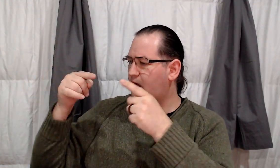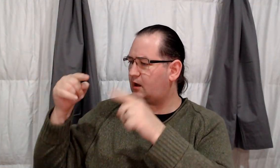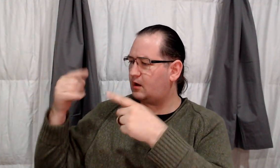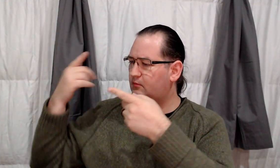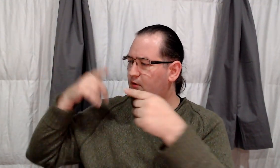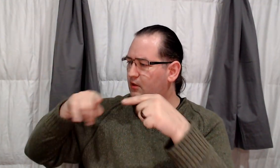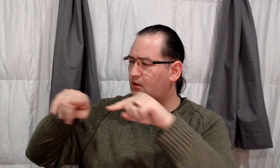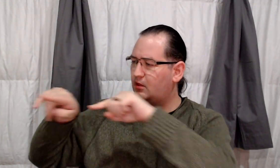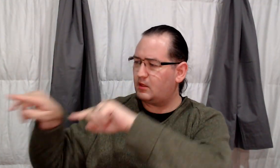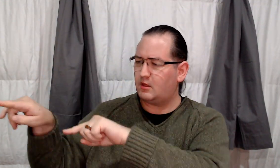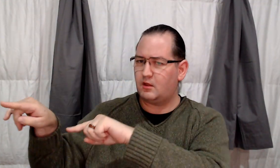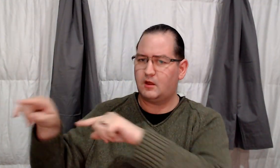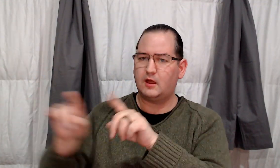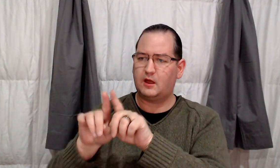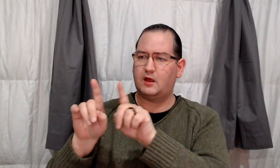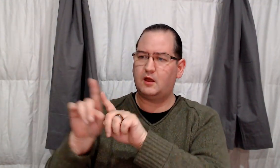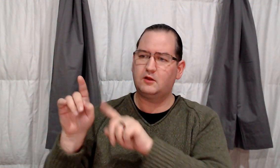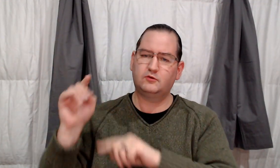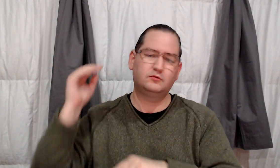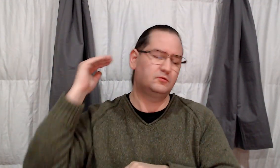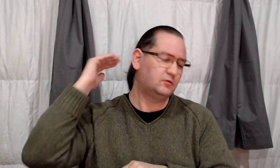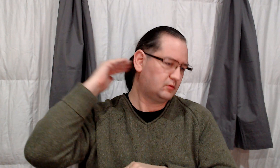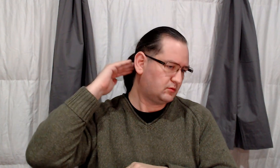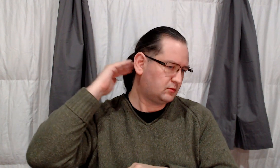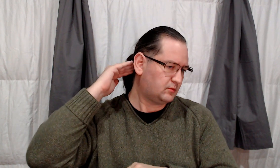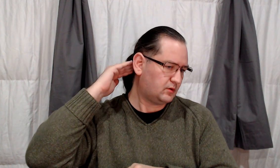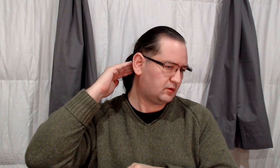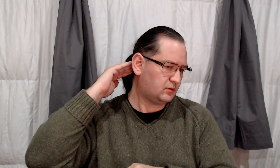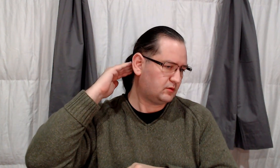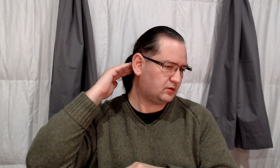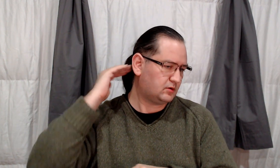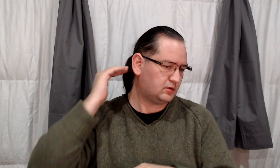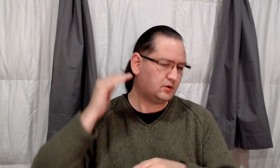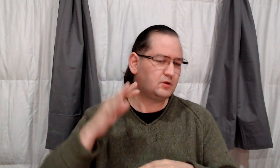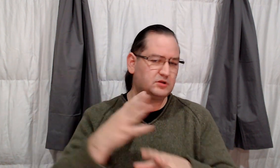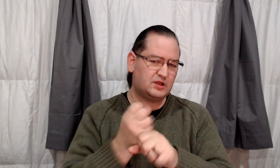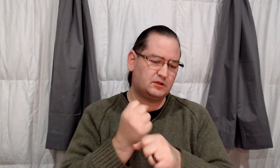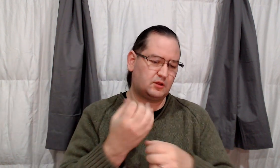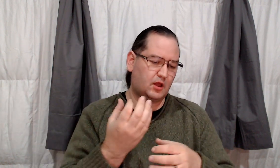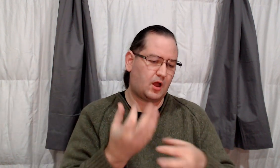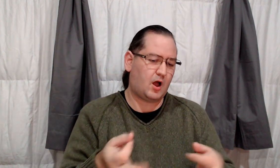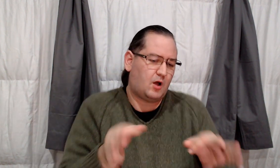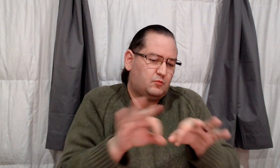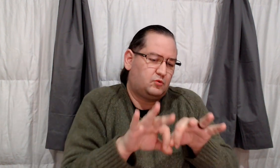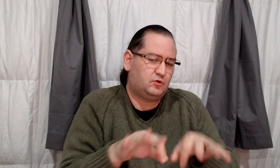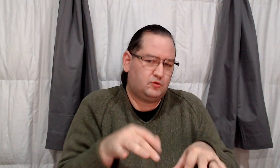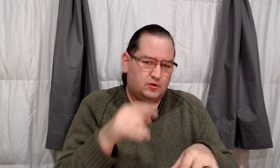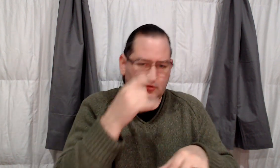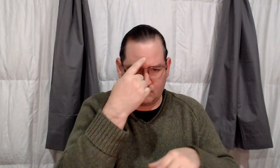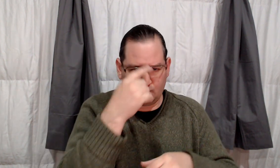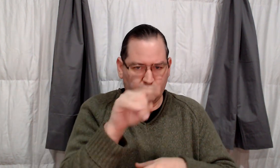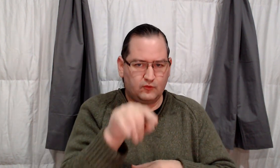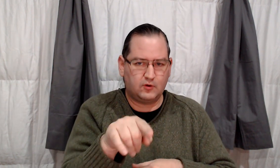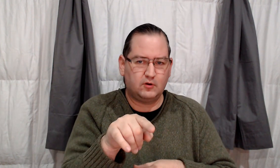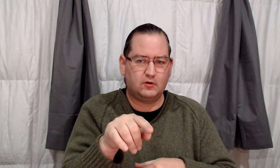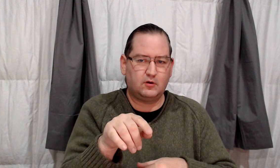opportunity to alter your awareness and to continue that learning in whatever way is the right way for